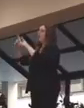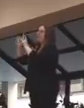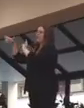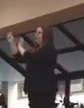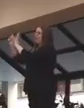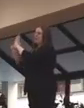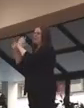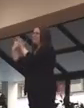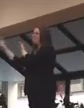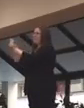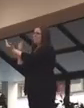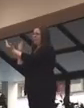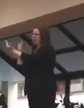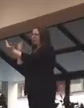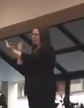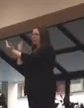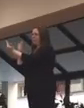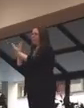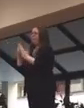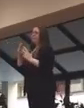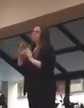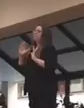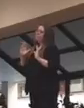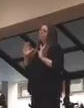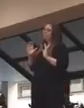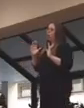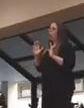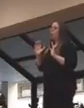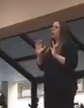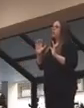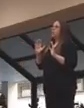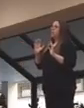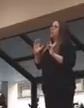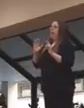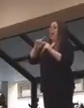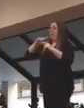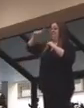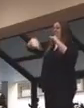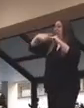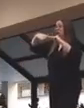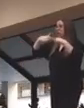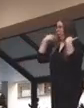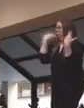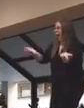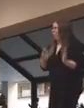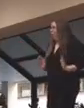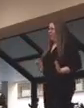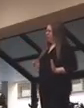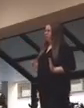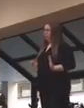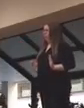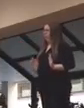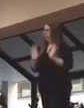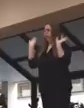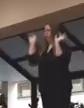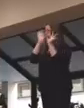It doesn't matter if you've already have a license in another state or if you've already taken some process of the BEI, they're not accepting it at this time. Your